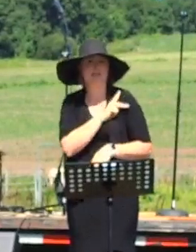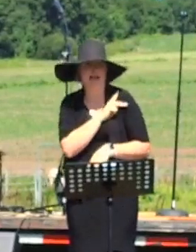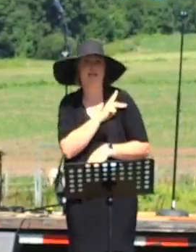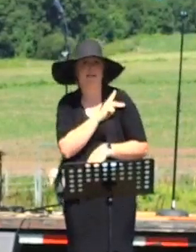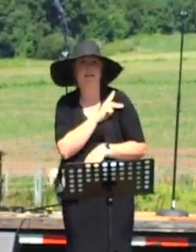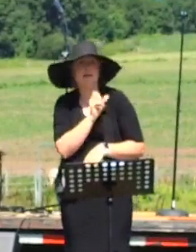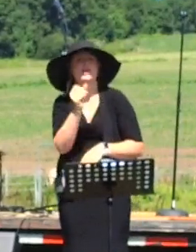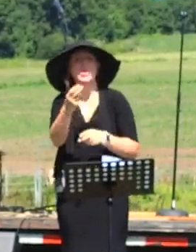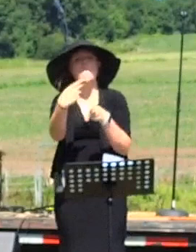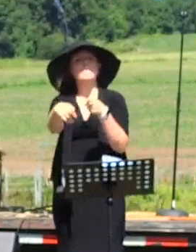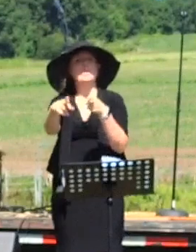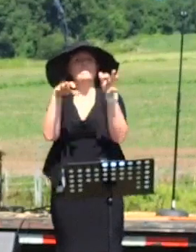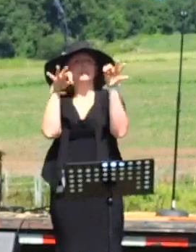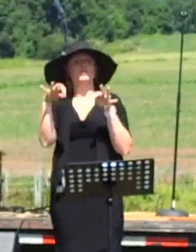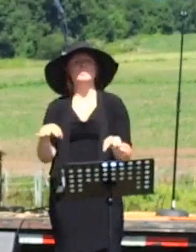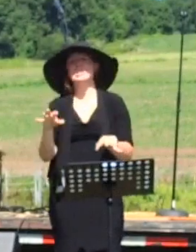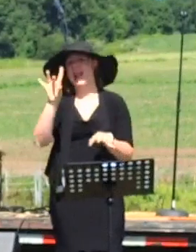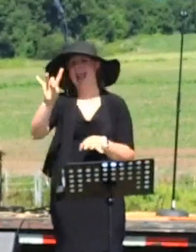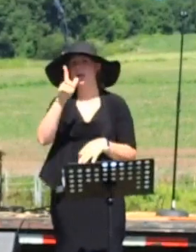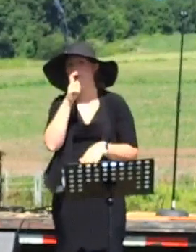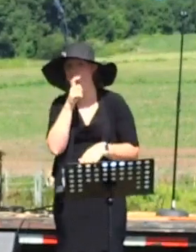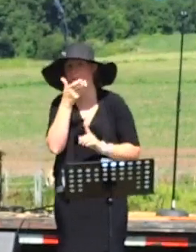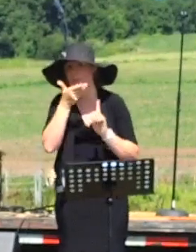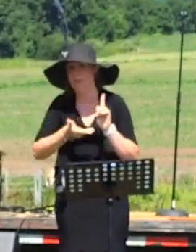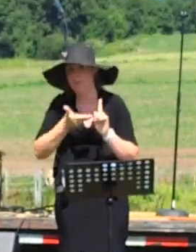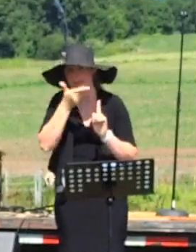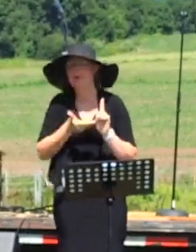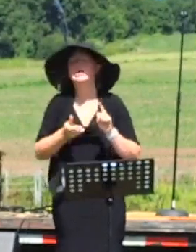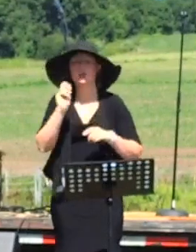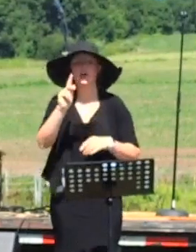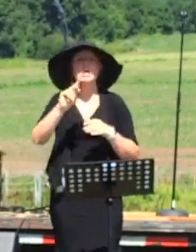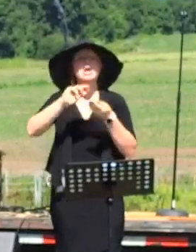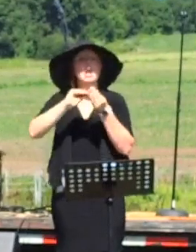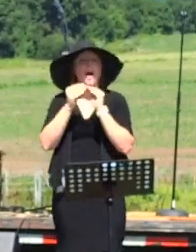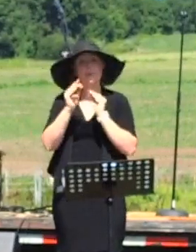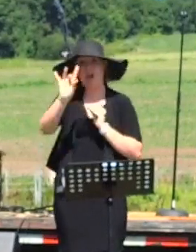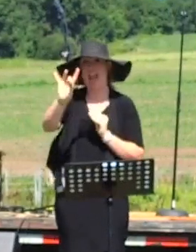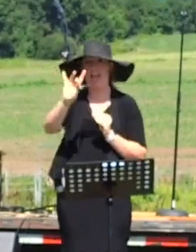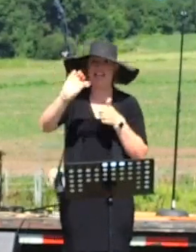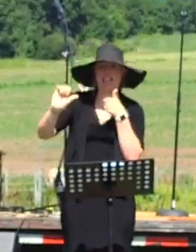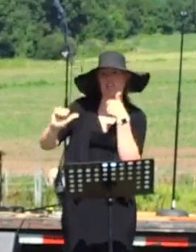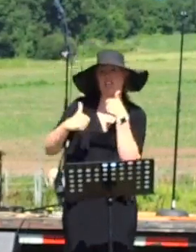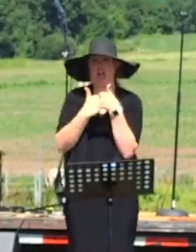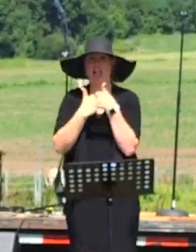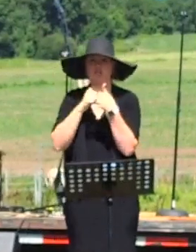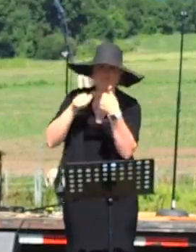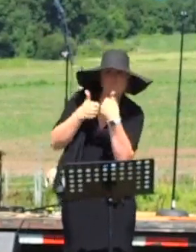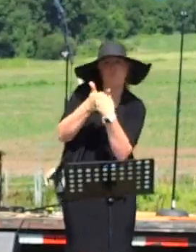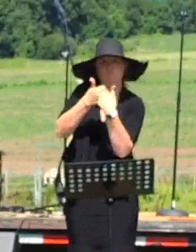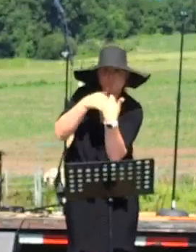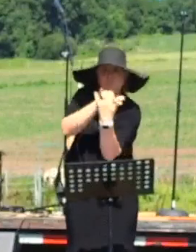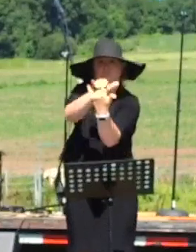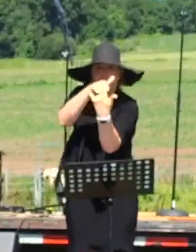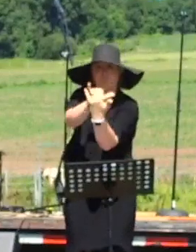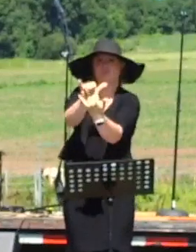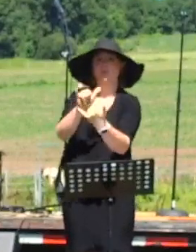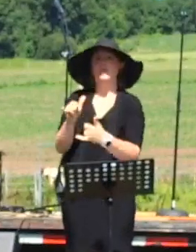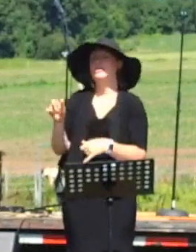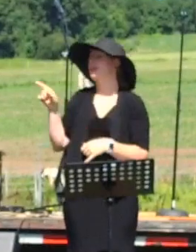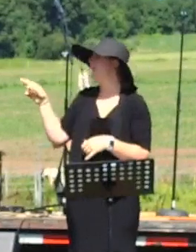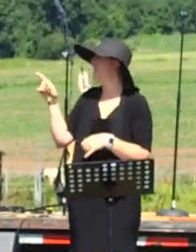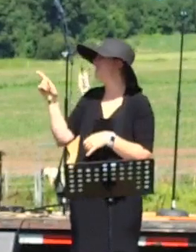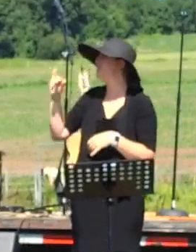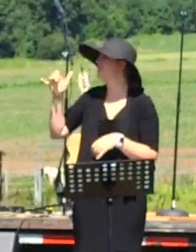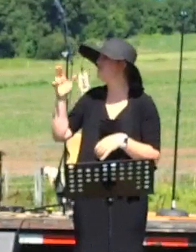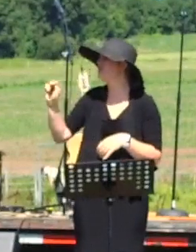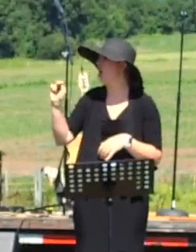let's start with a brief description of eights. Let's find out who they are. As I said, type eights are the challengers. John prefers the name the